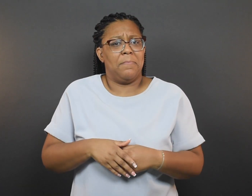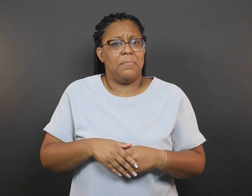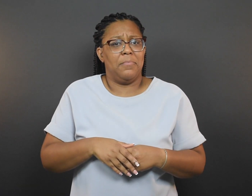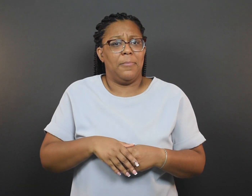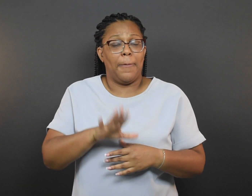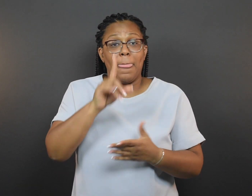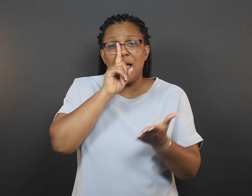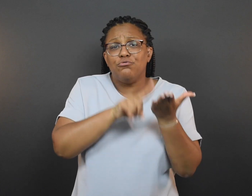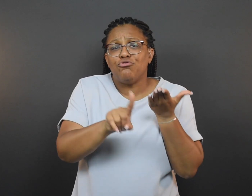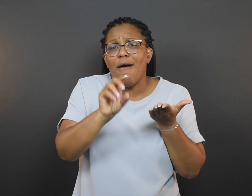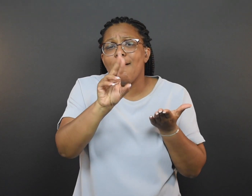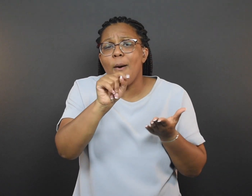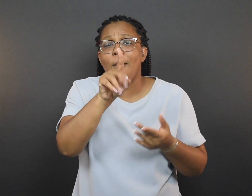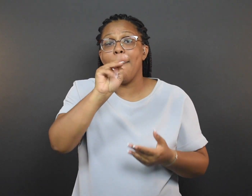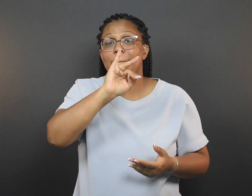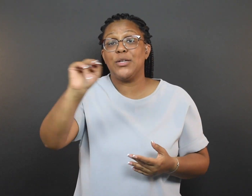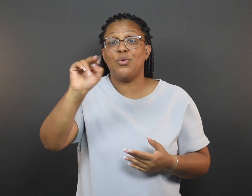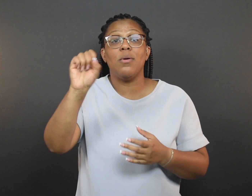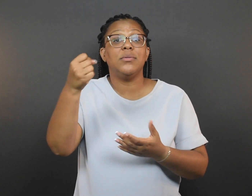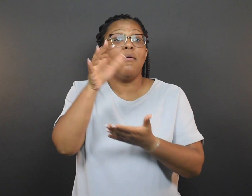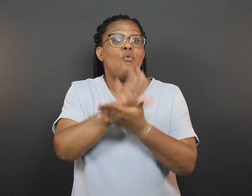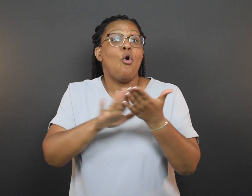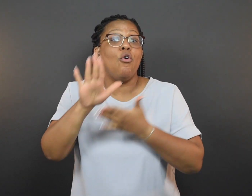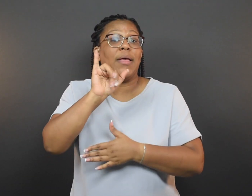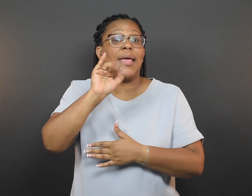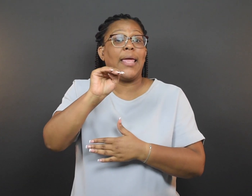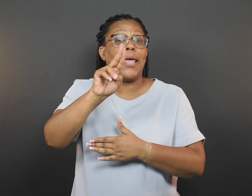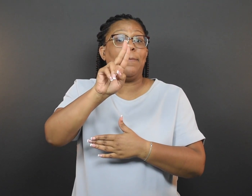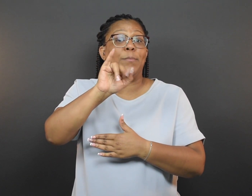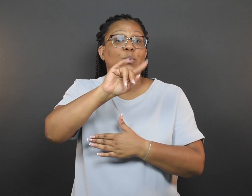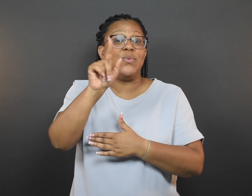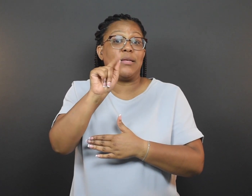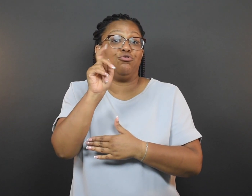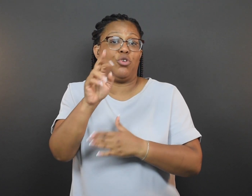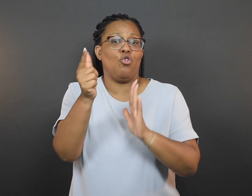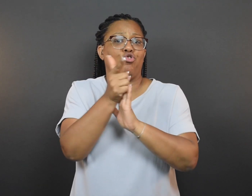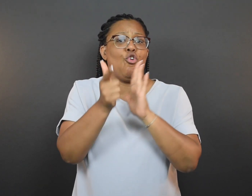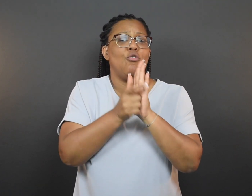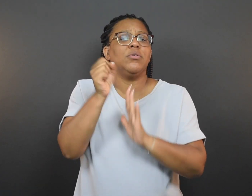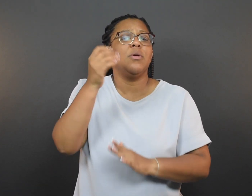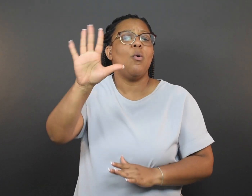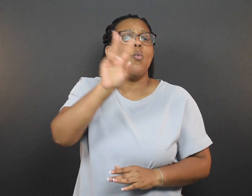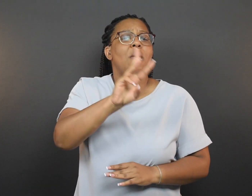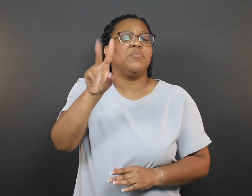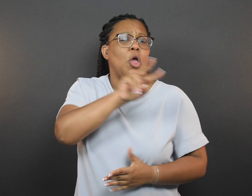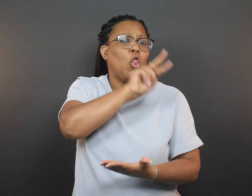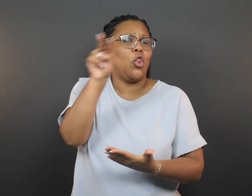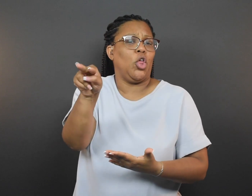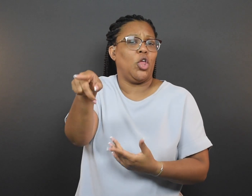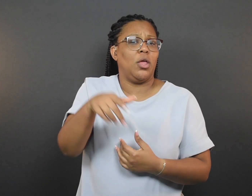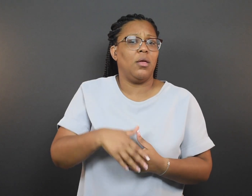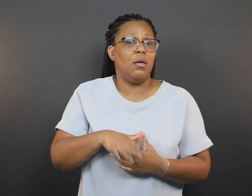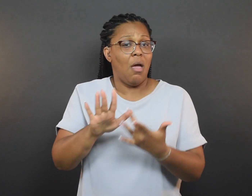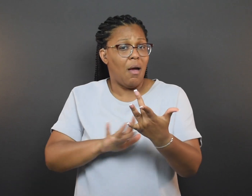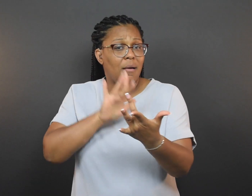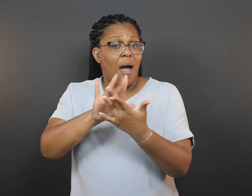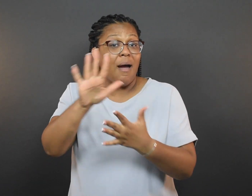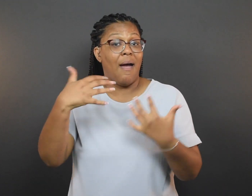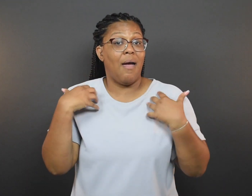Check out Minnesota's College Immunization Laws website. Contact your